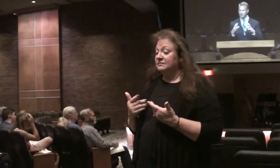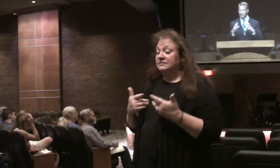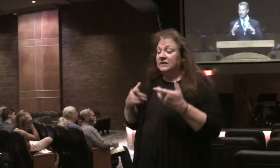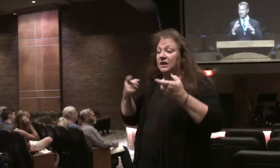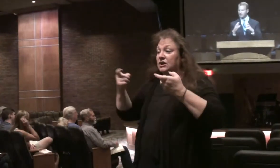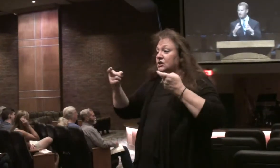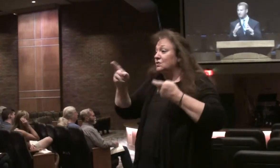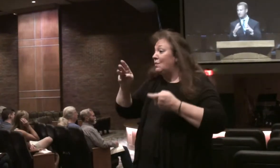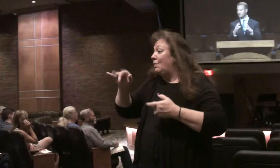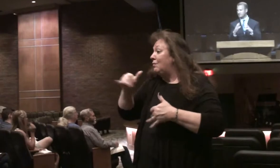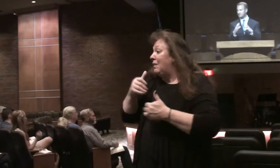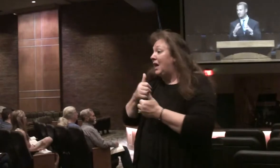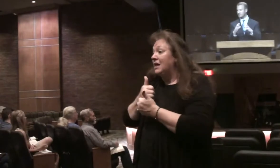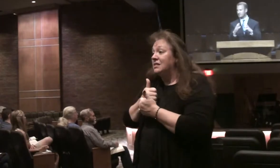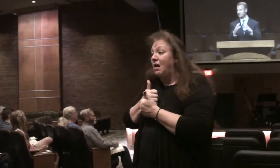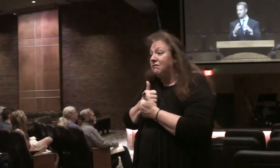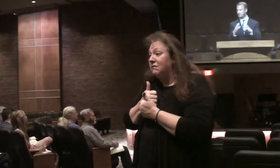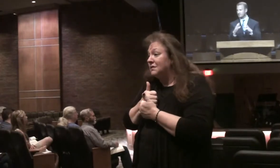governed by love,